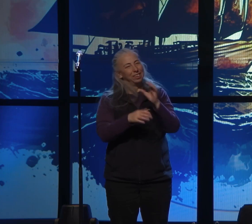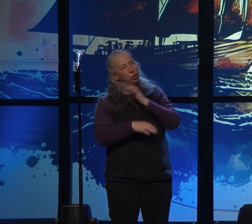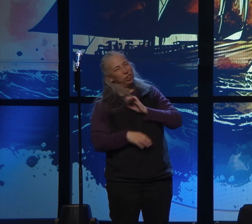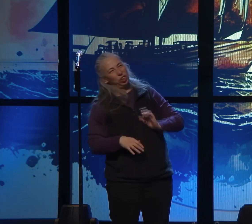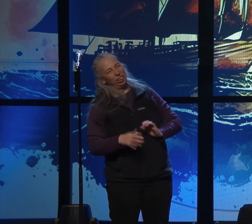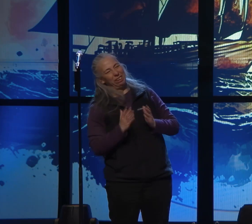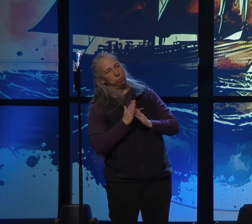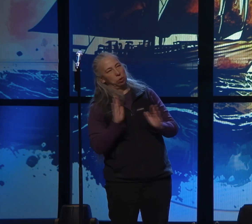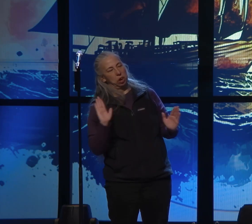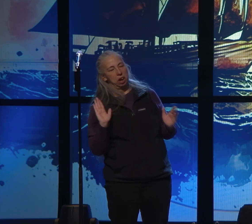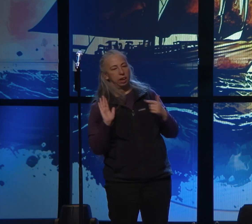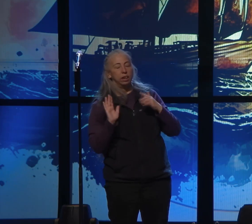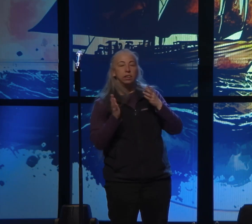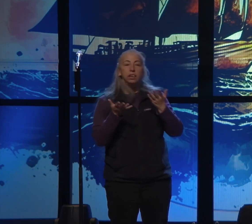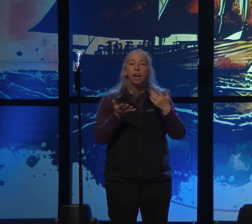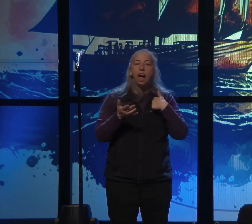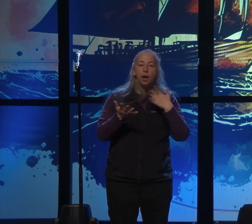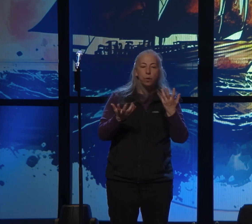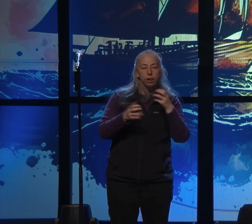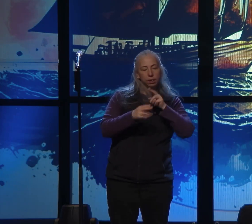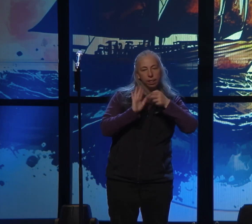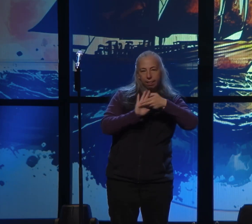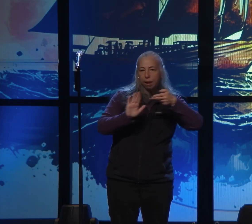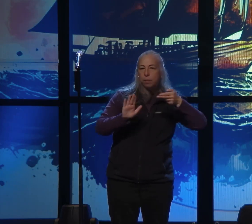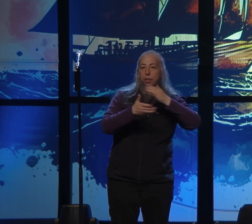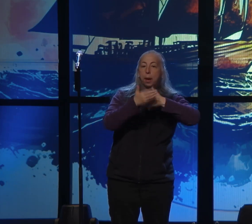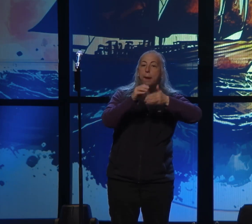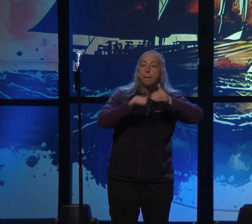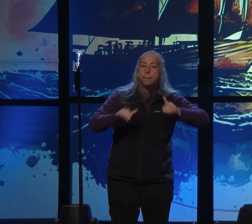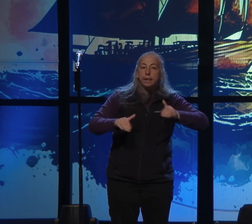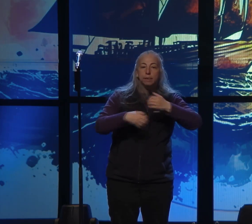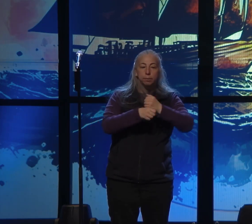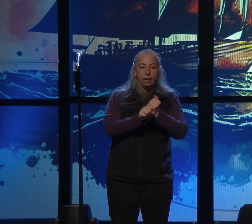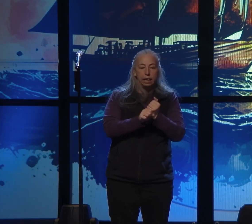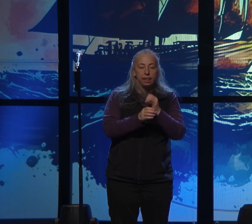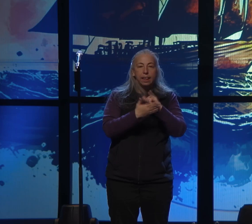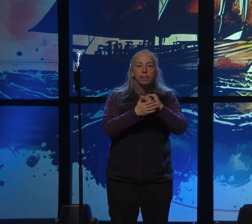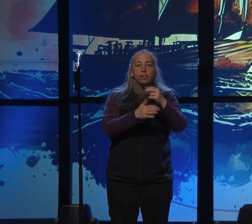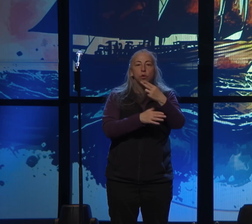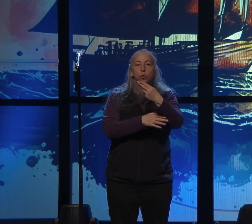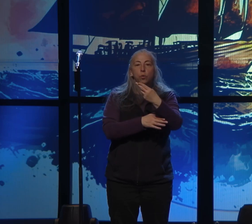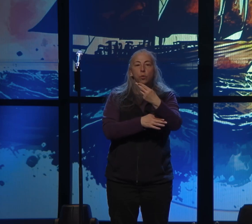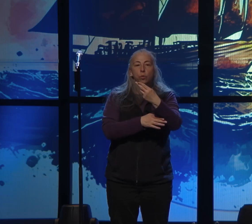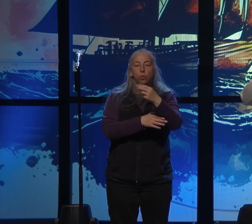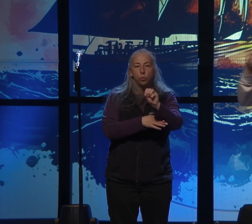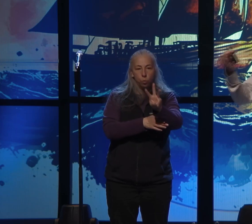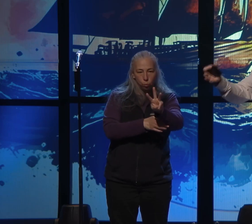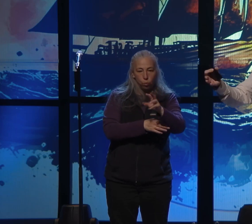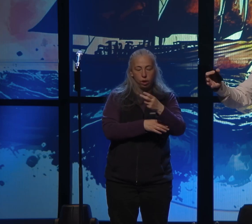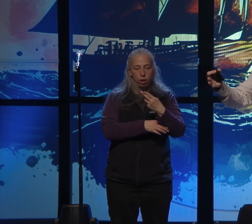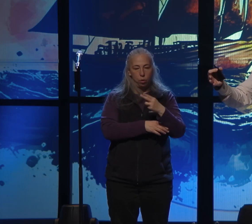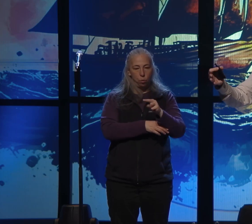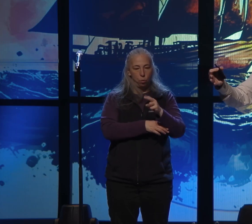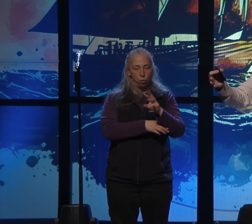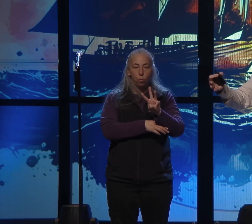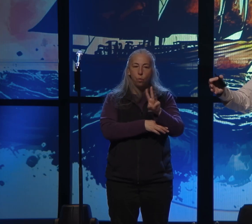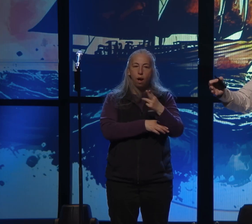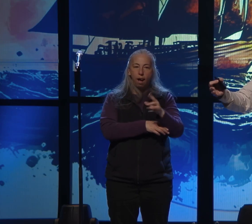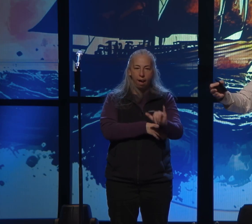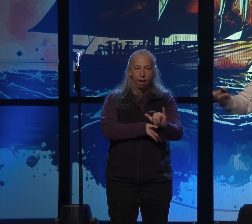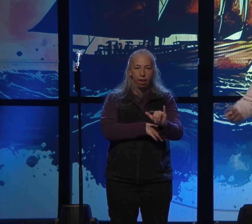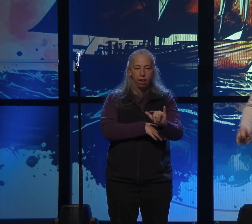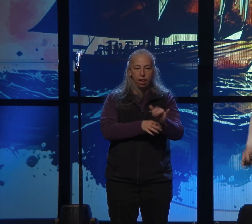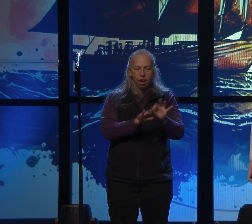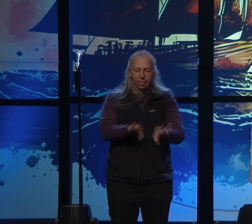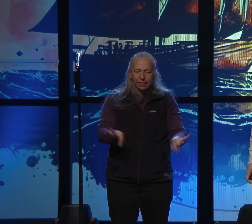but what we around here call the peacemaking path of Jesus, to allow that to be the why and the how of any what, when, and where,